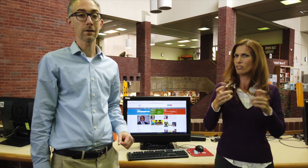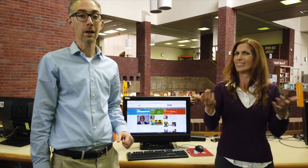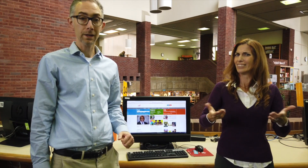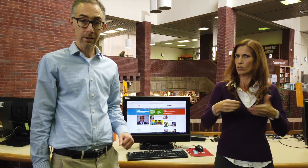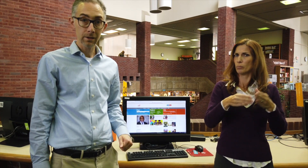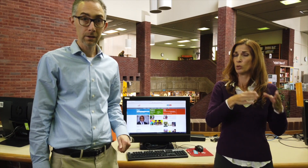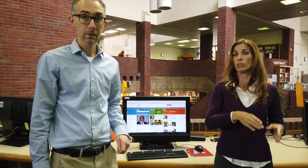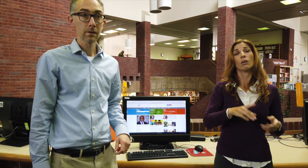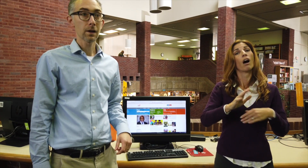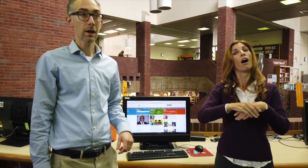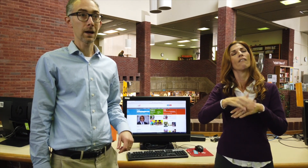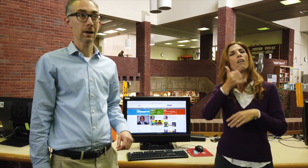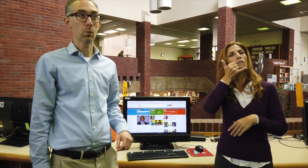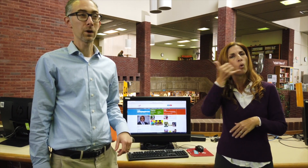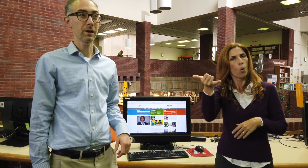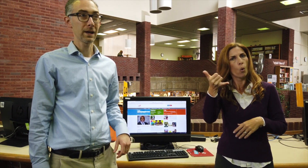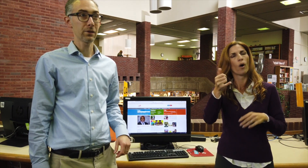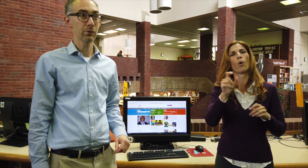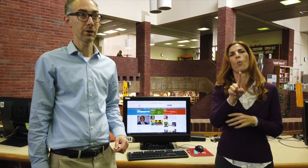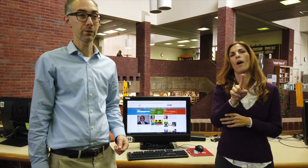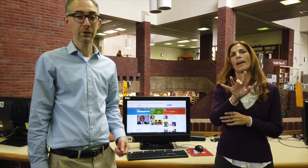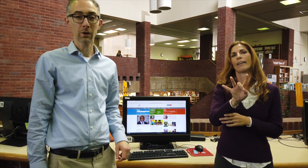a hotline at